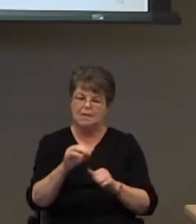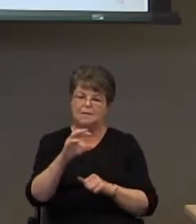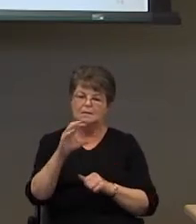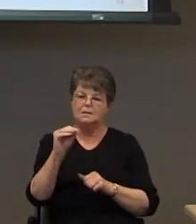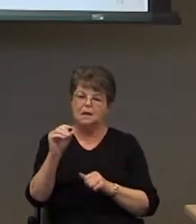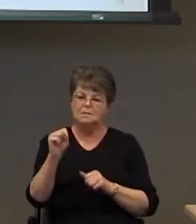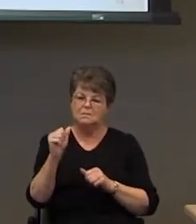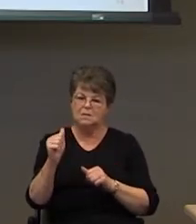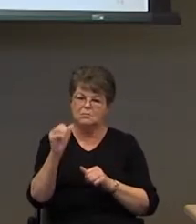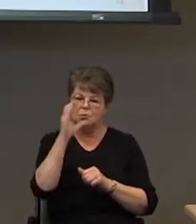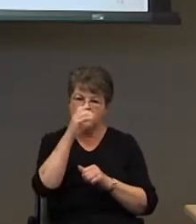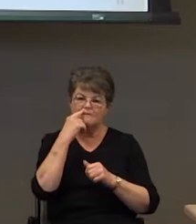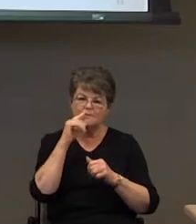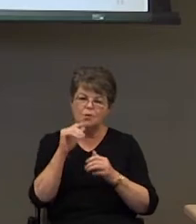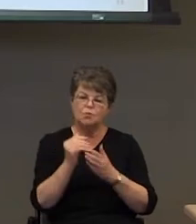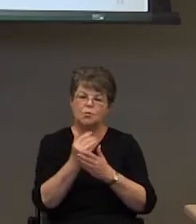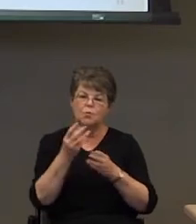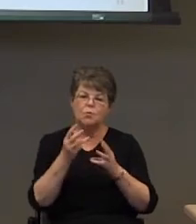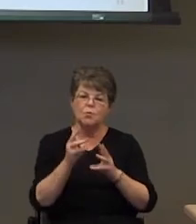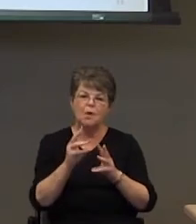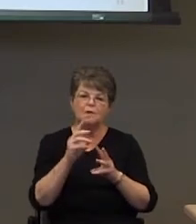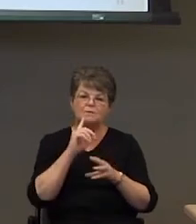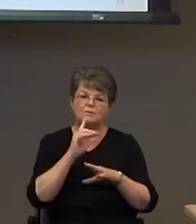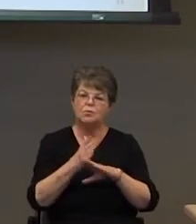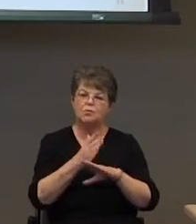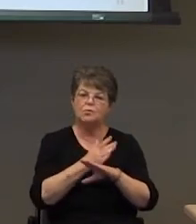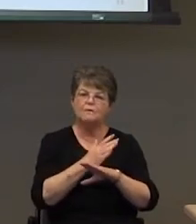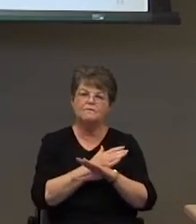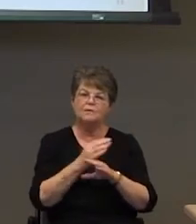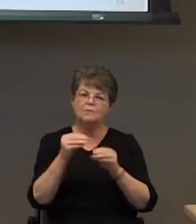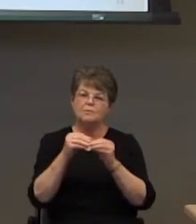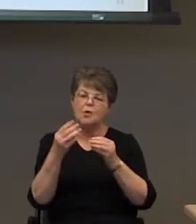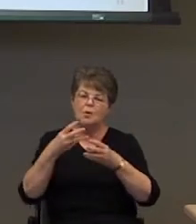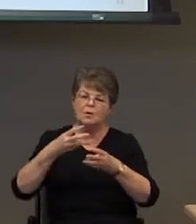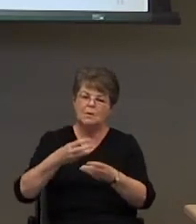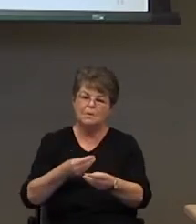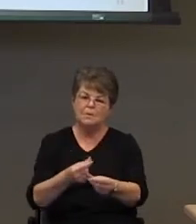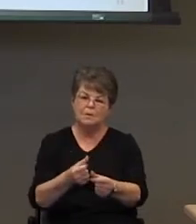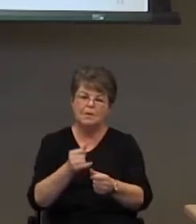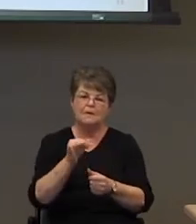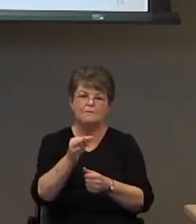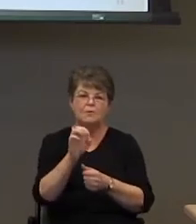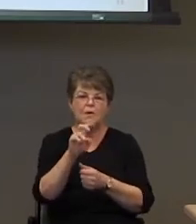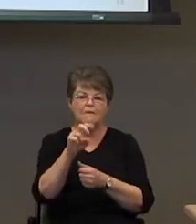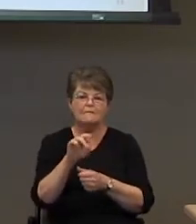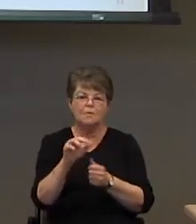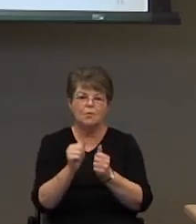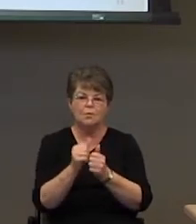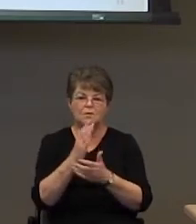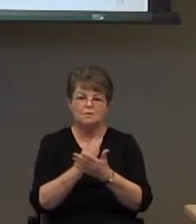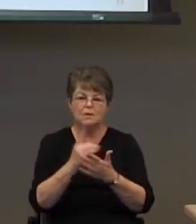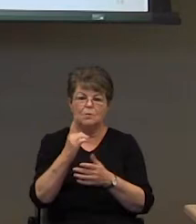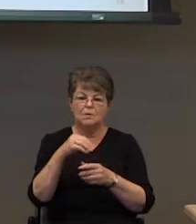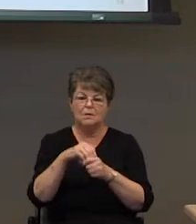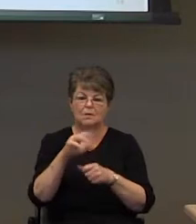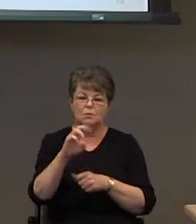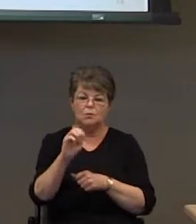new ways to make the approval process, the development process, more streamlined. And if you ever work with someone in the real estate